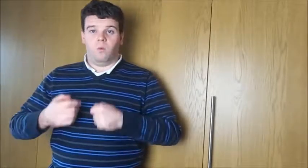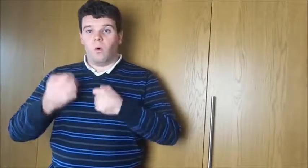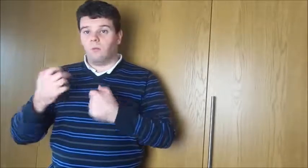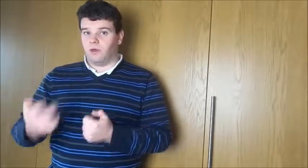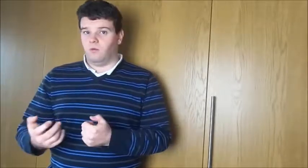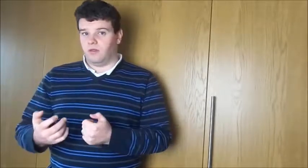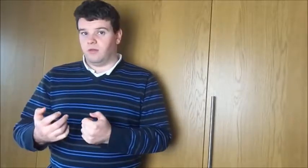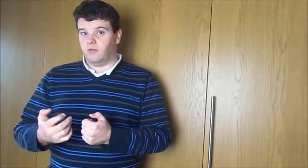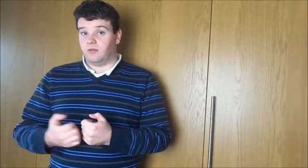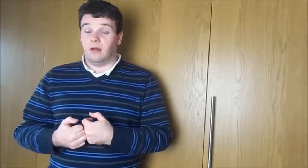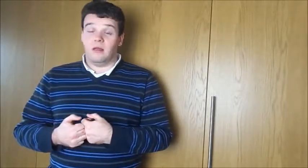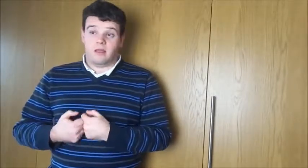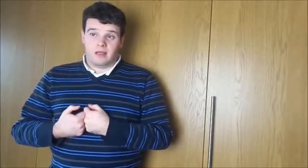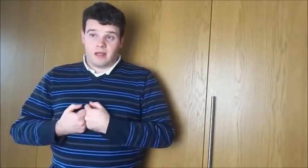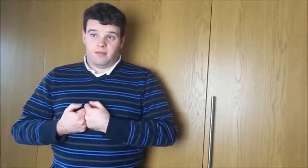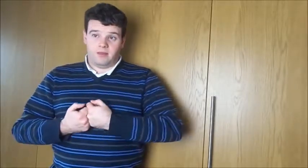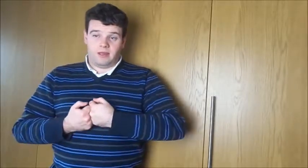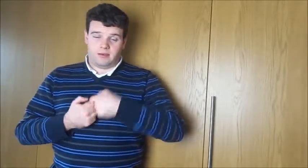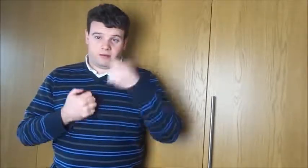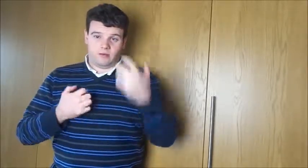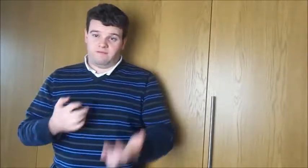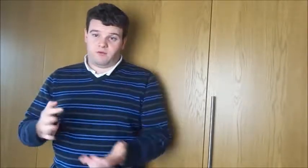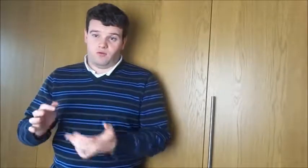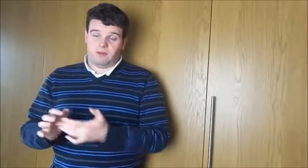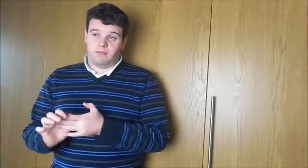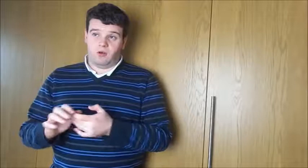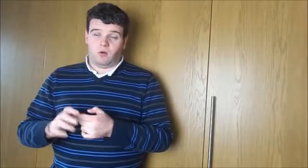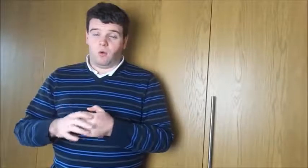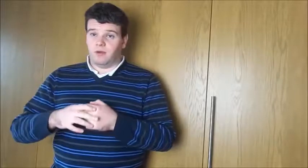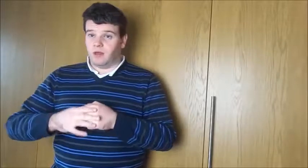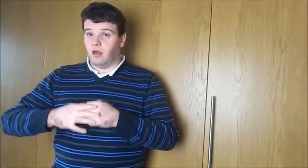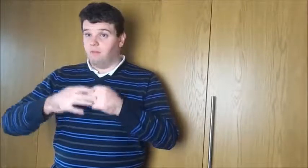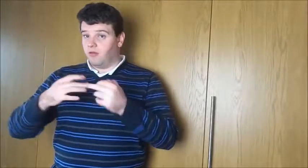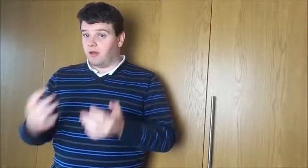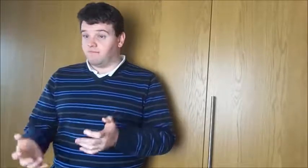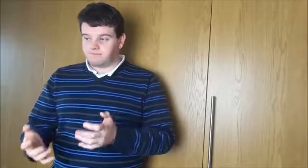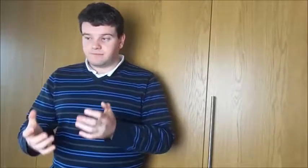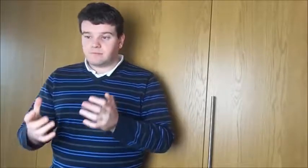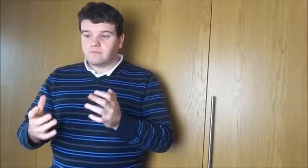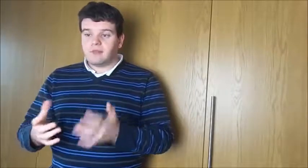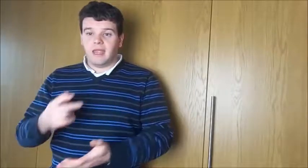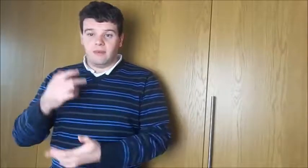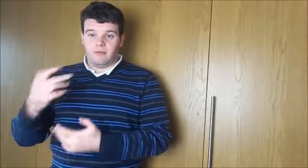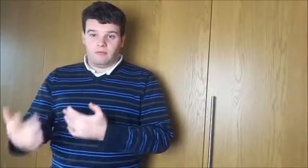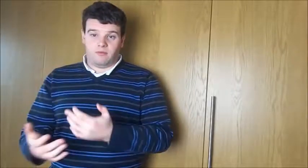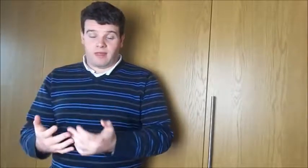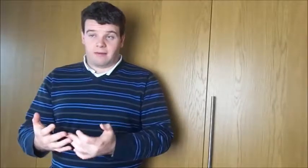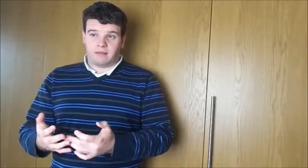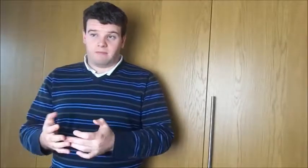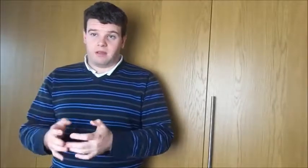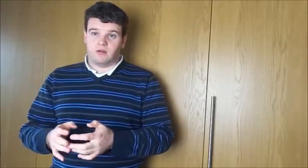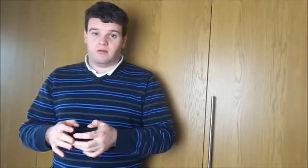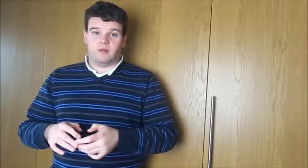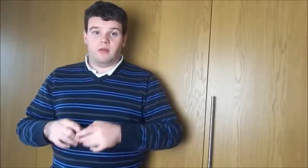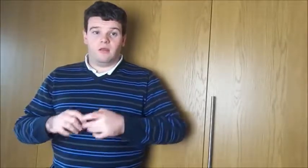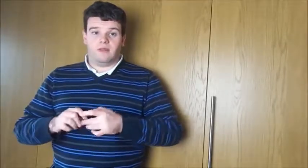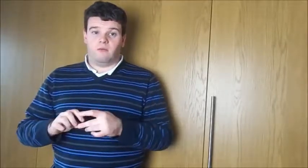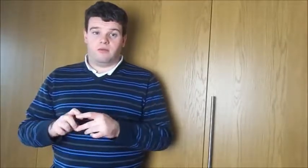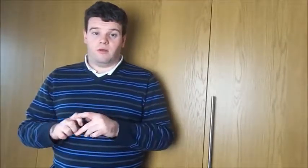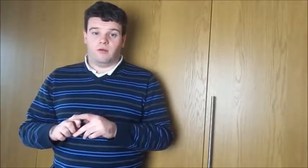warmer towards her daughter, and Queen Victoria became a lot warmer to her mother in that, because there was no longer